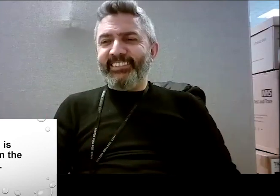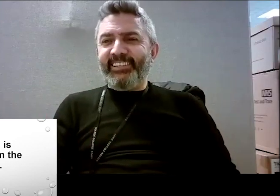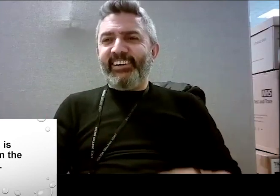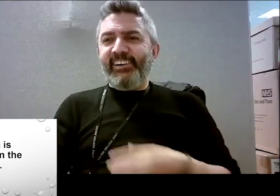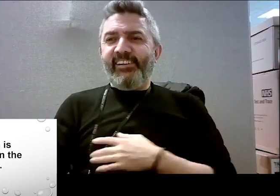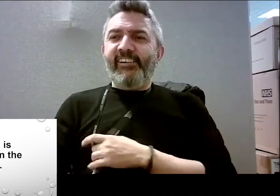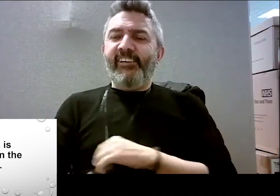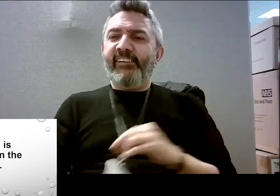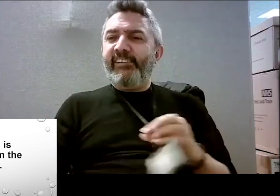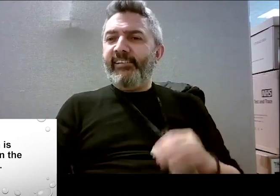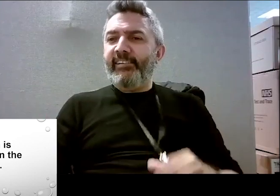Quiet.